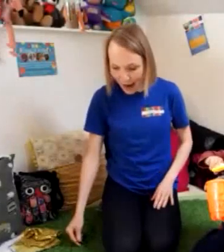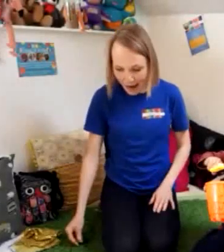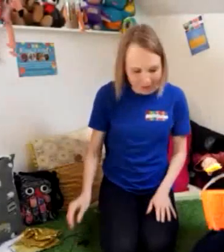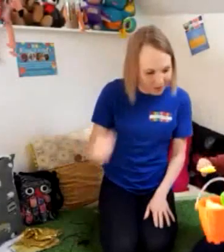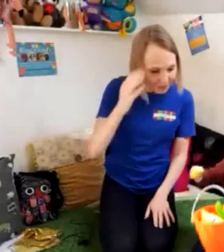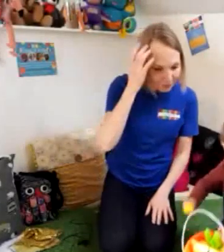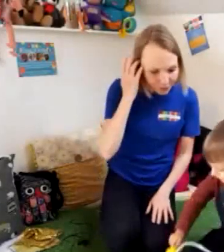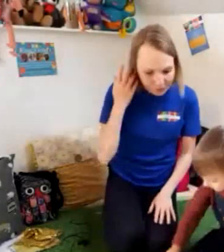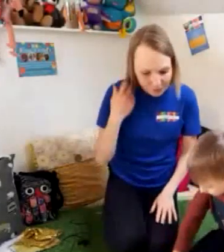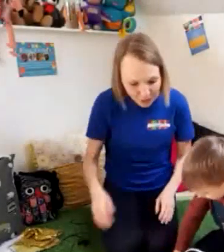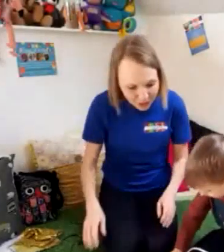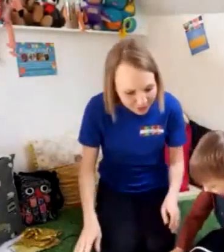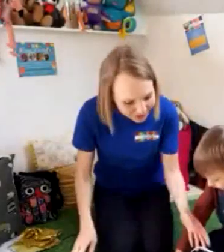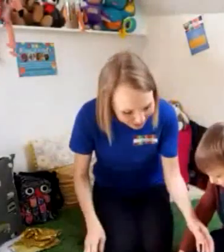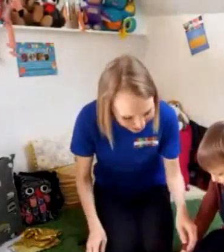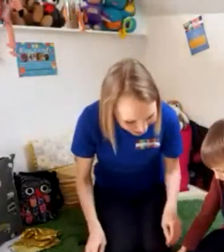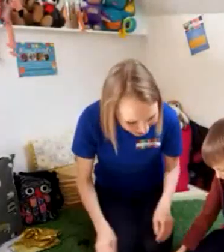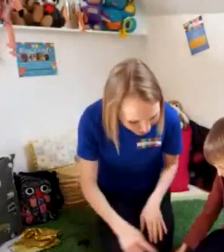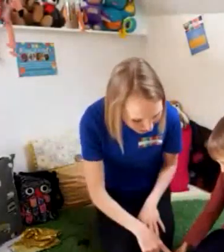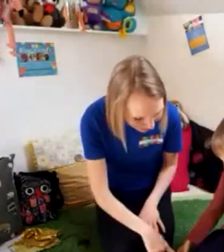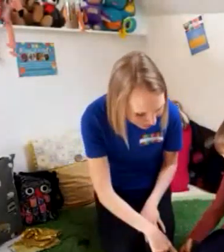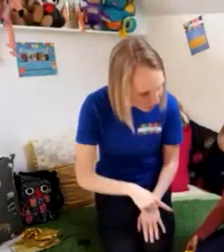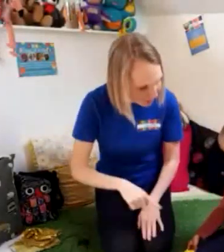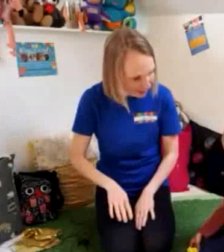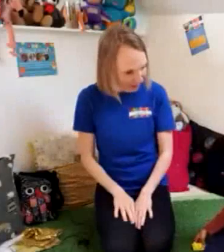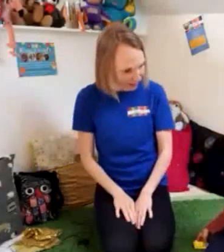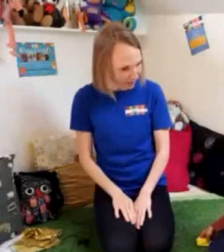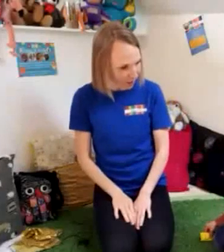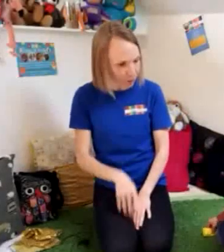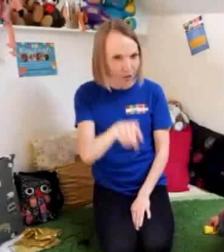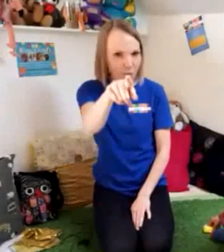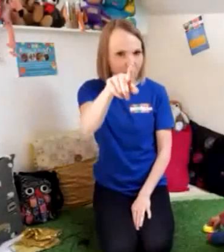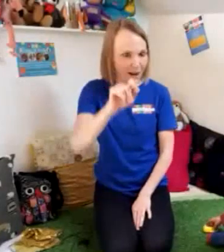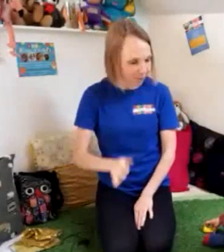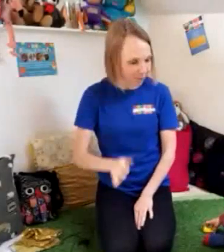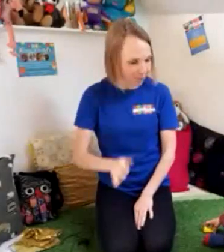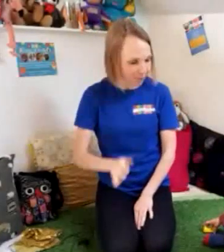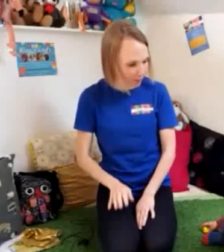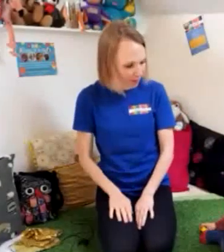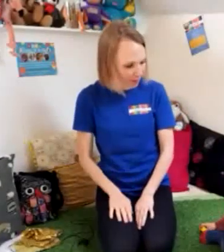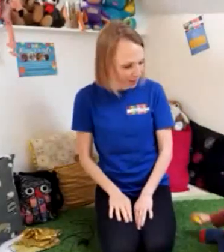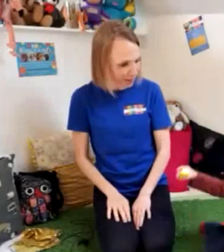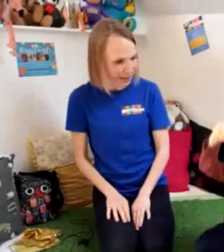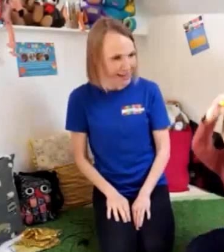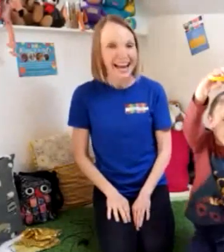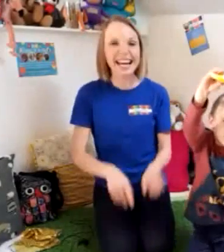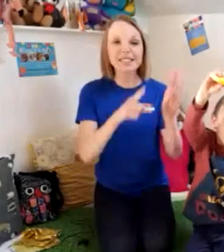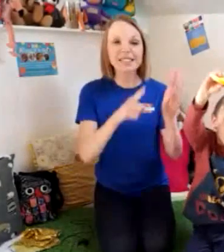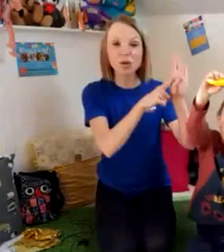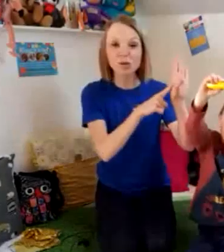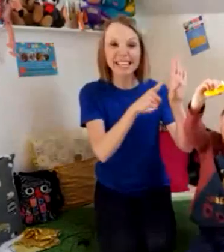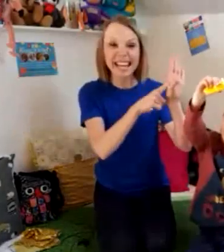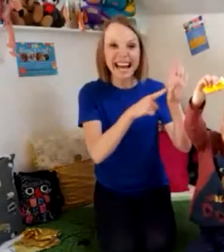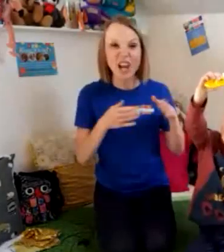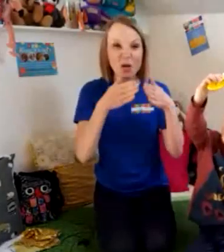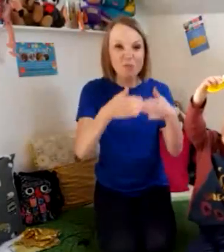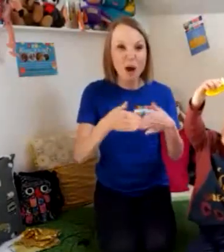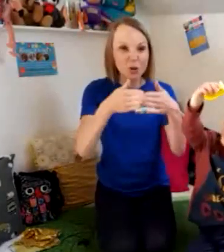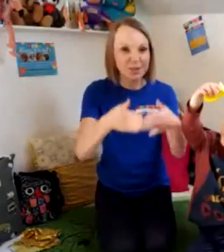And at the seaside, we're going to see, what's this, Harris? Hold it up for everybody to see. It's a lovely yellow boat, isn't